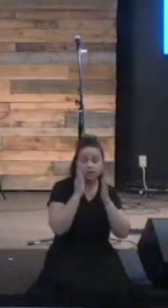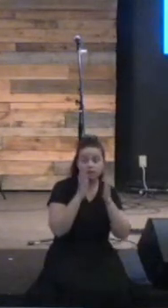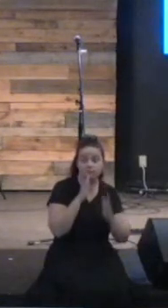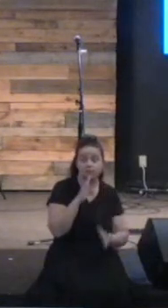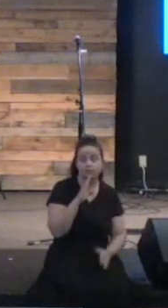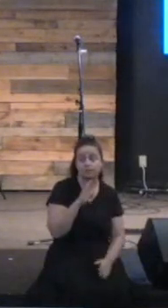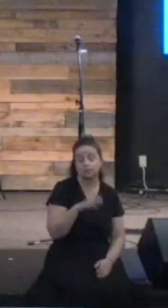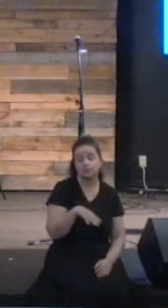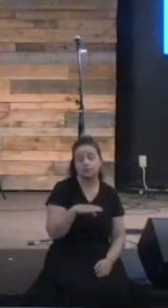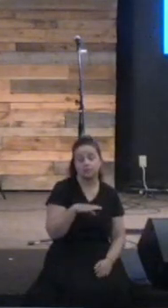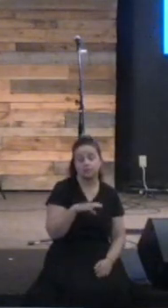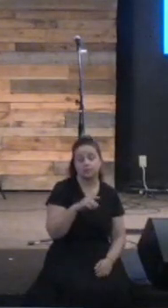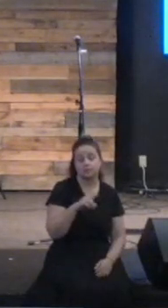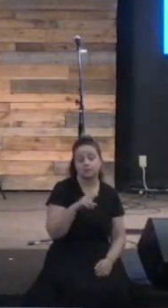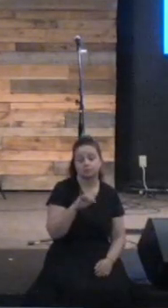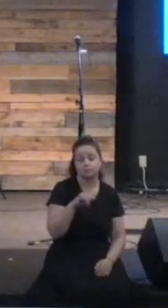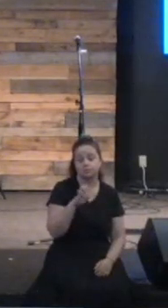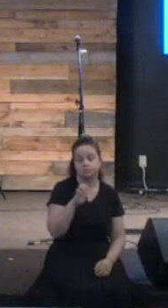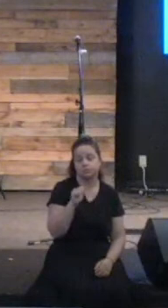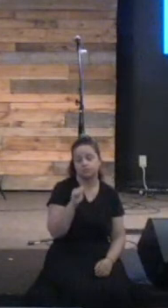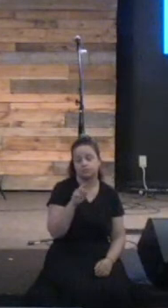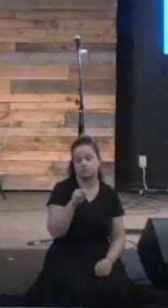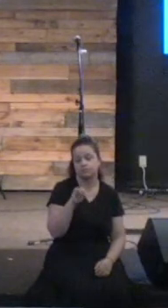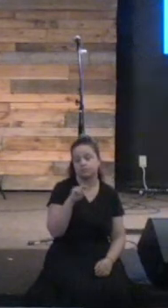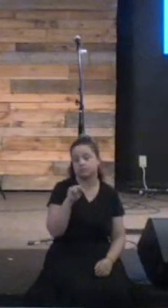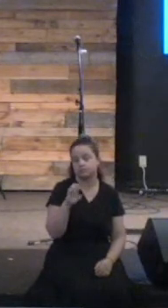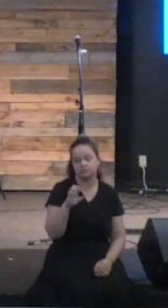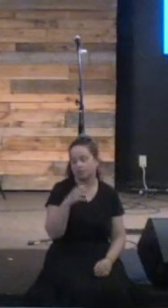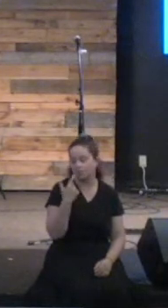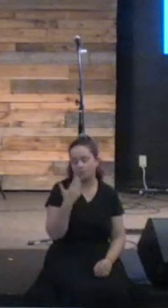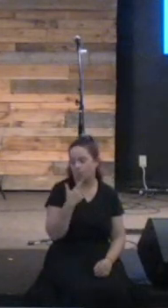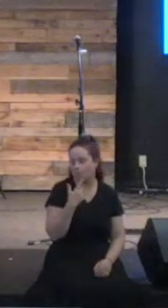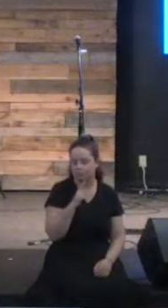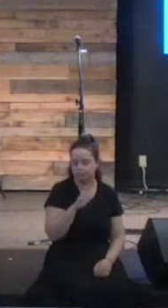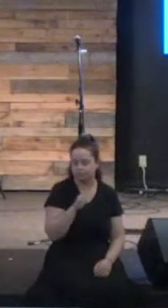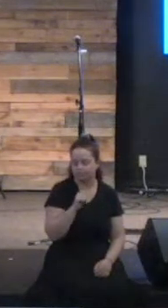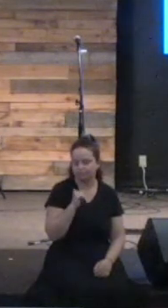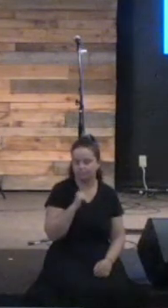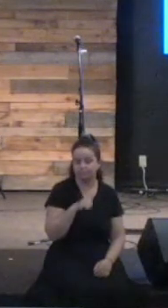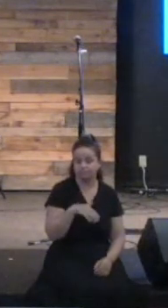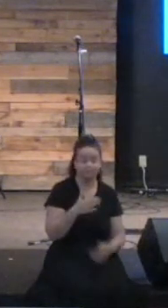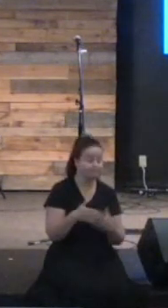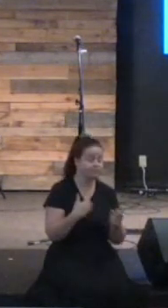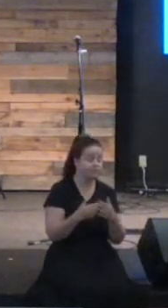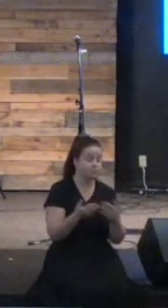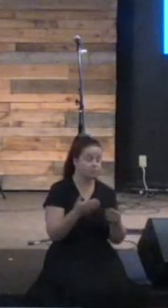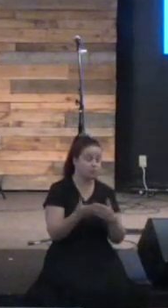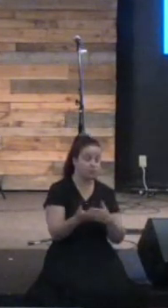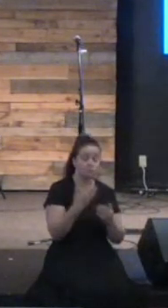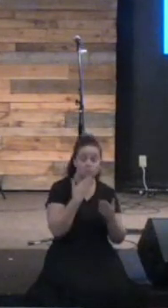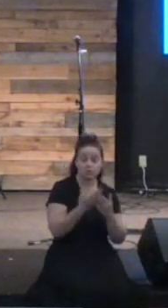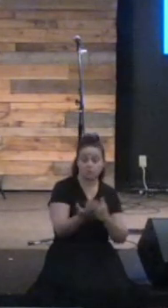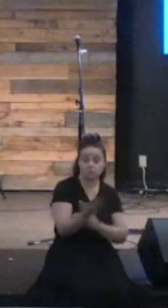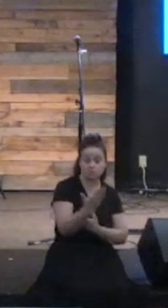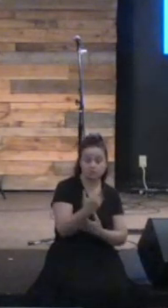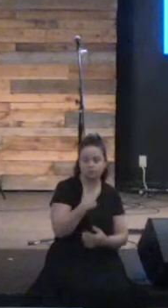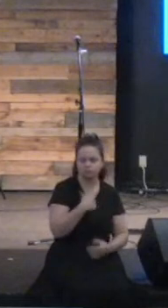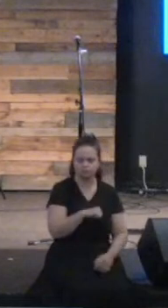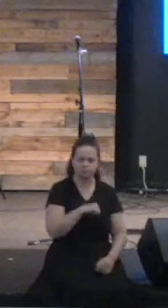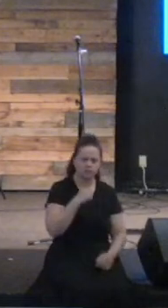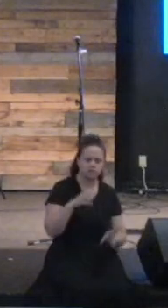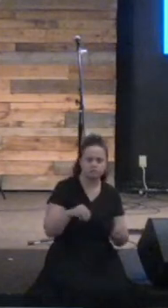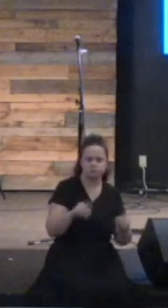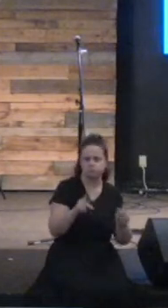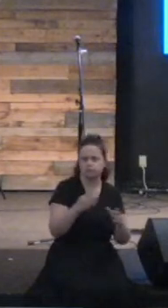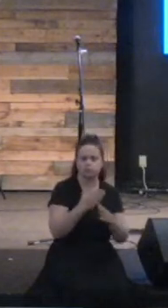Spencer how you doing anyway good morning the privilege and the opportunity to share with